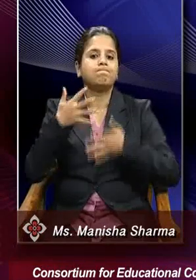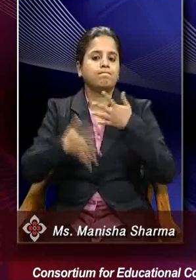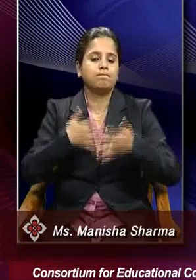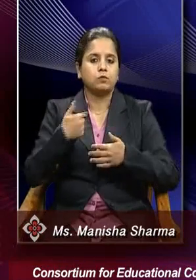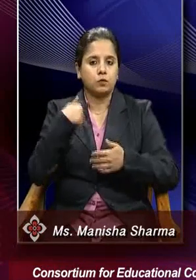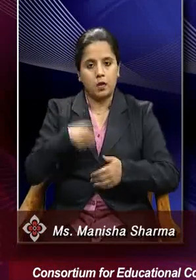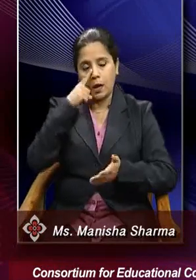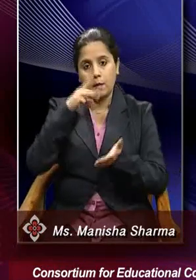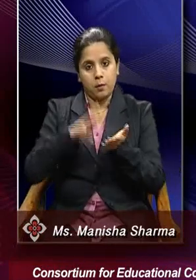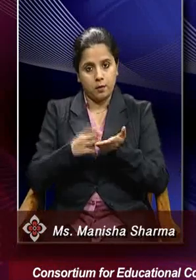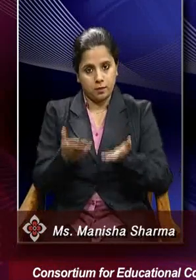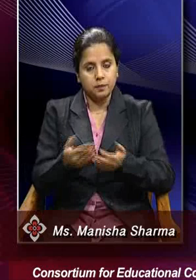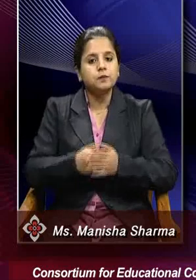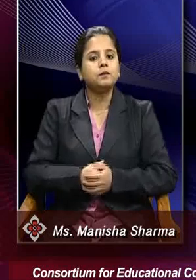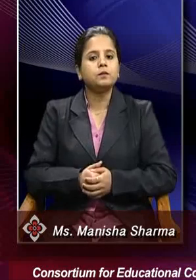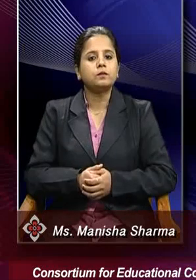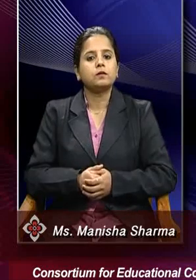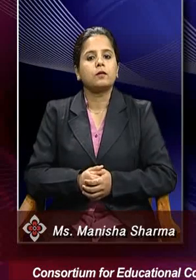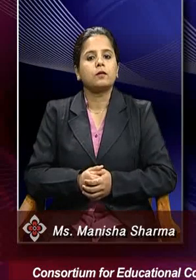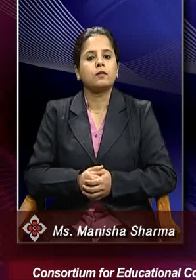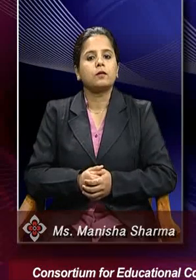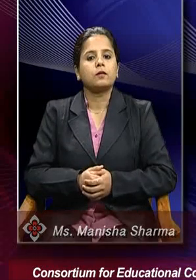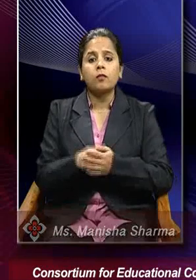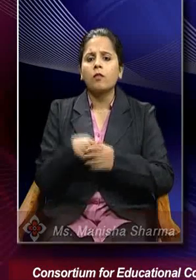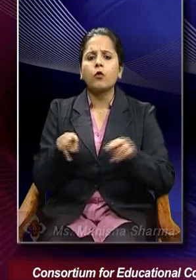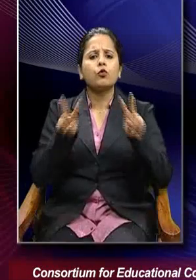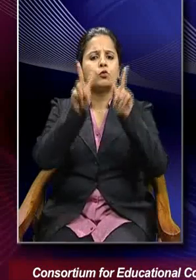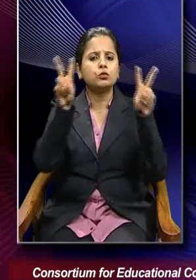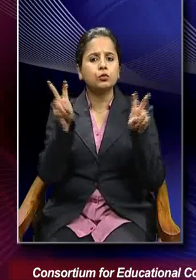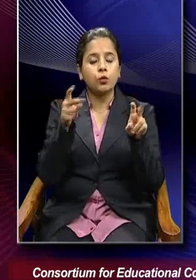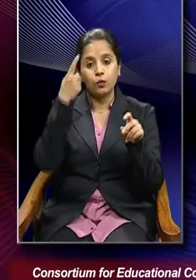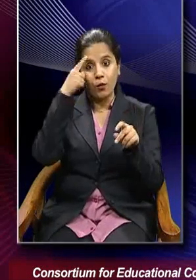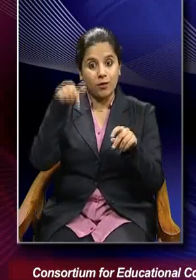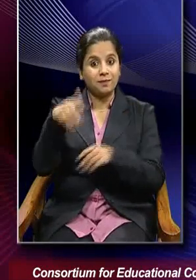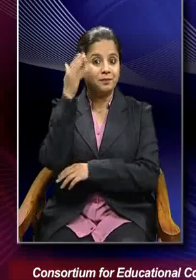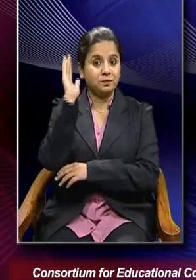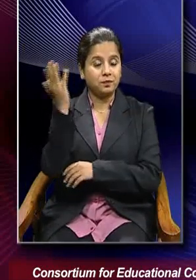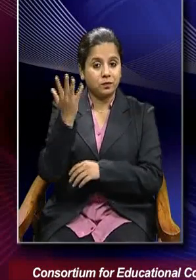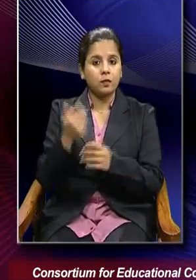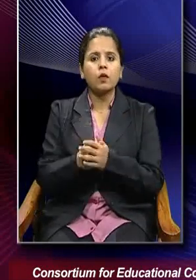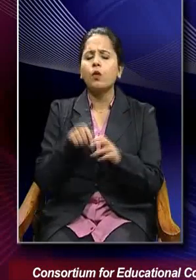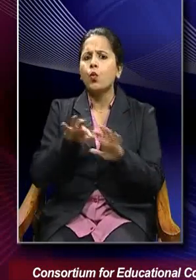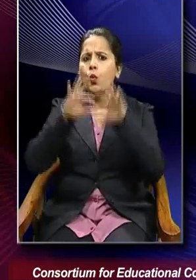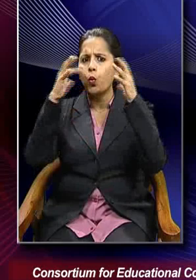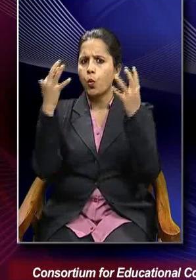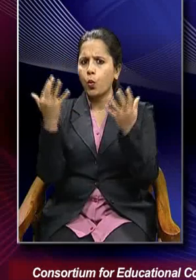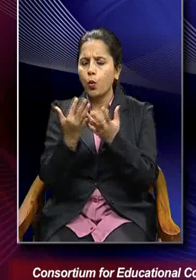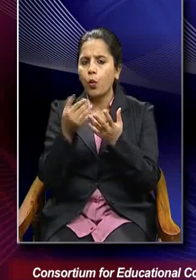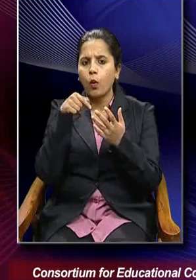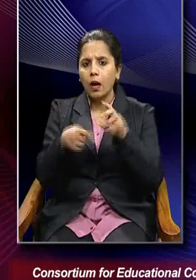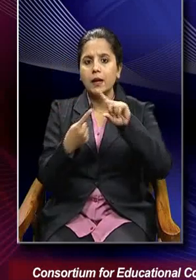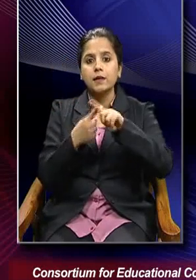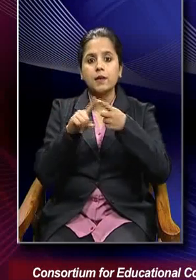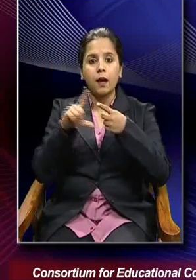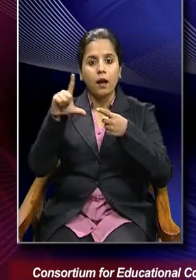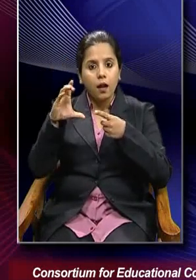Madam Manisha Sharma ji. The topic for the lecture is World